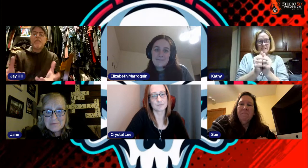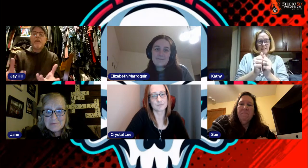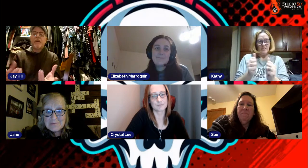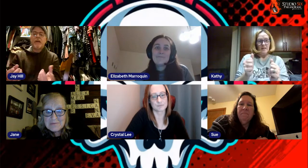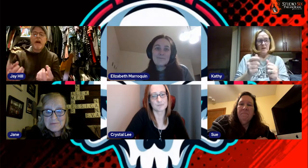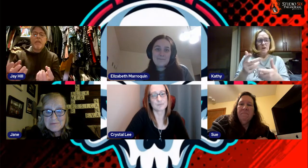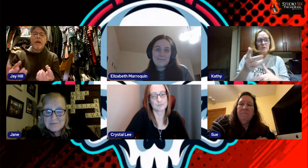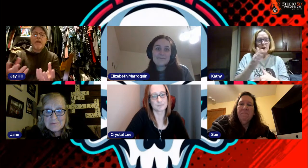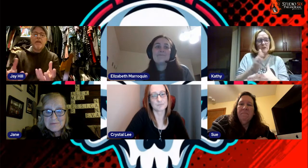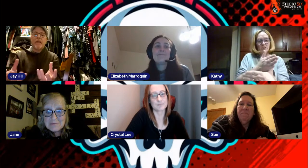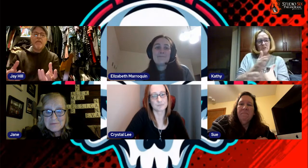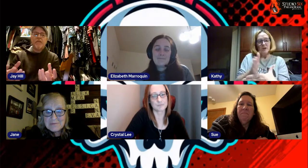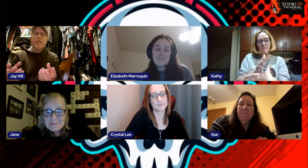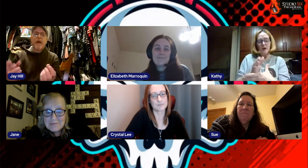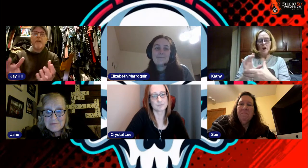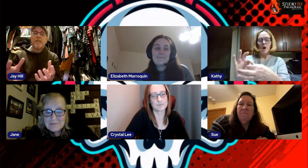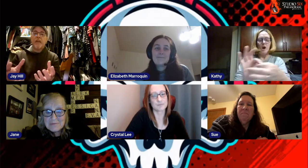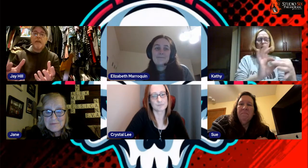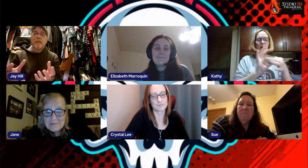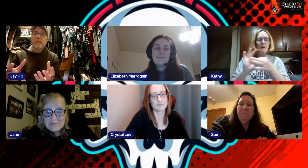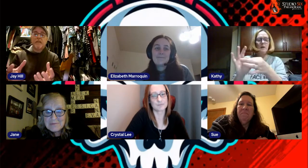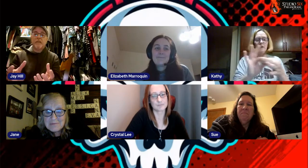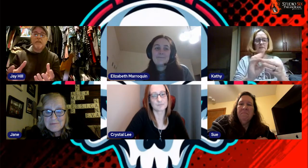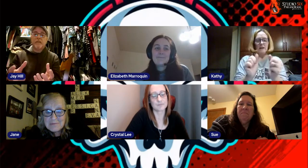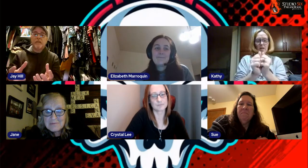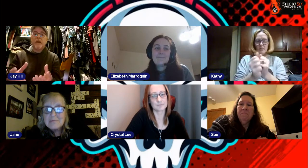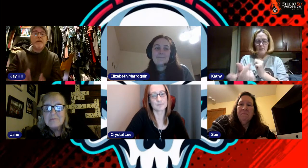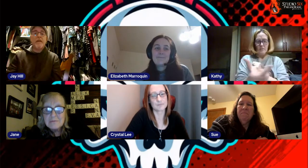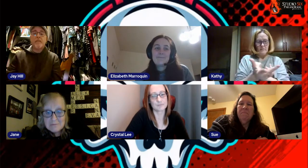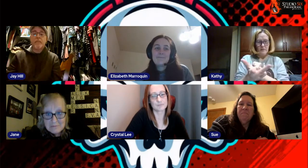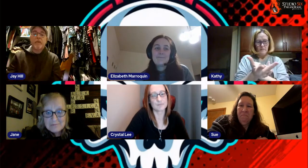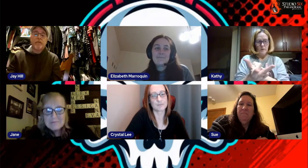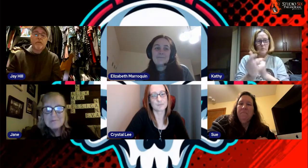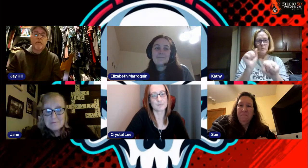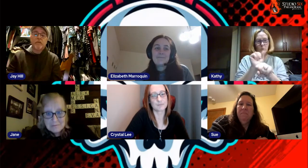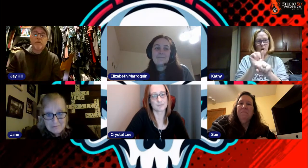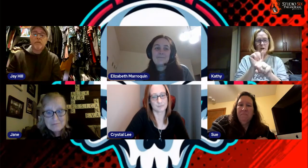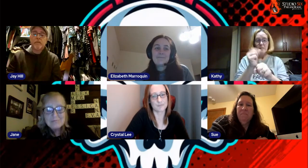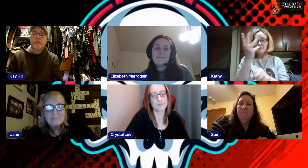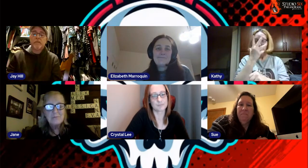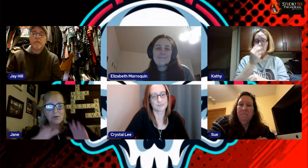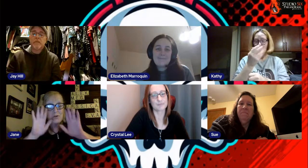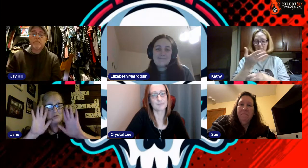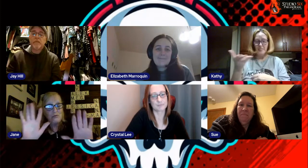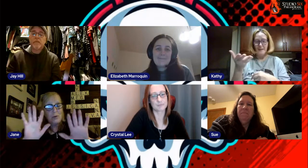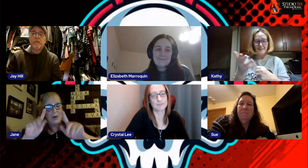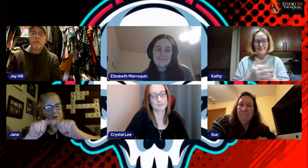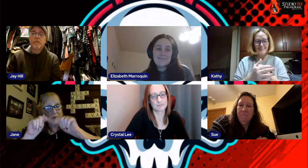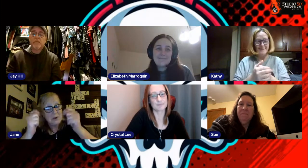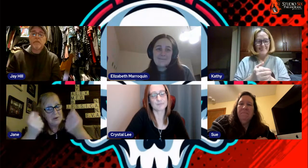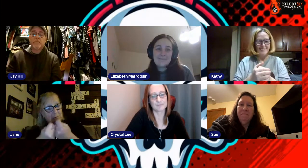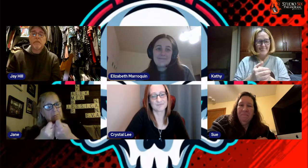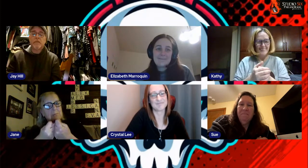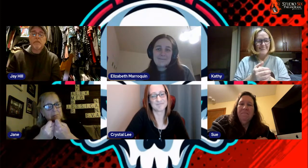guys share a commonality of energy. And that's beautiful.